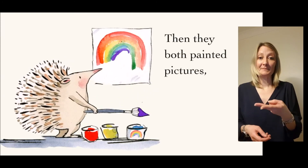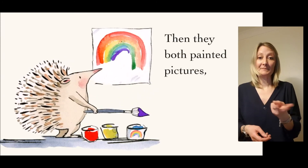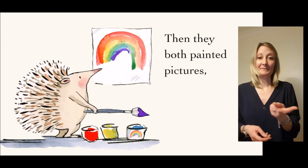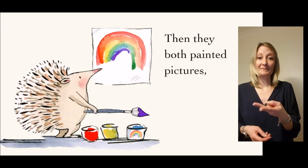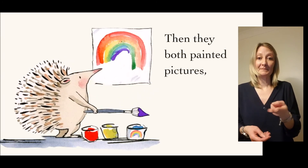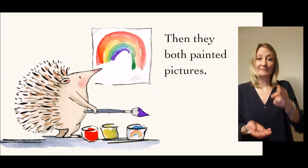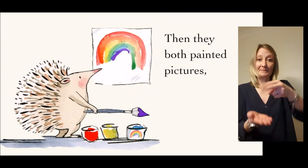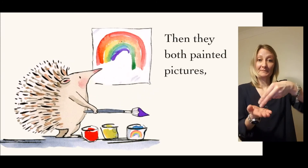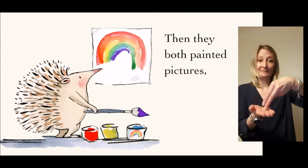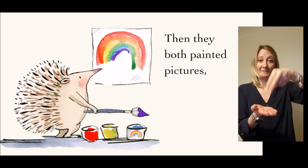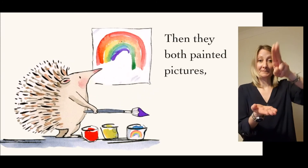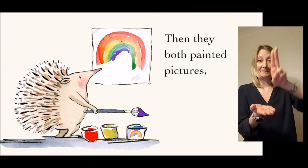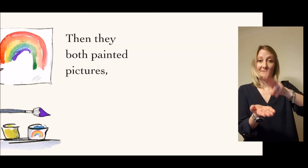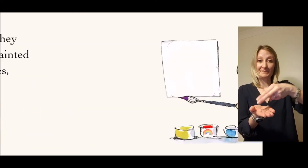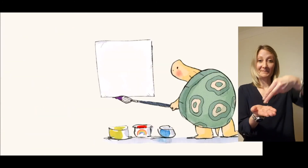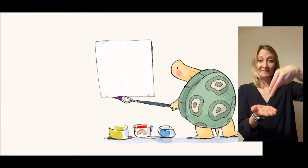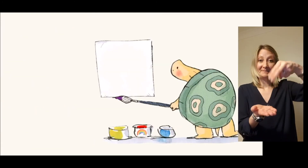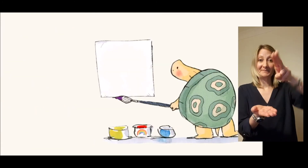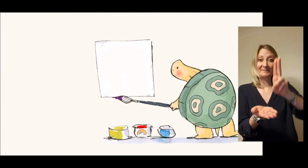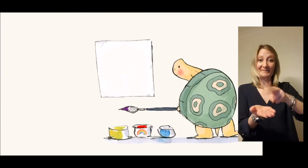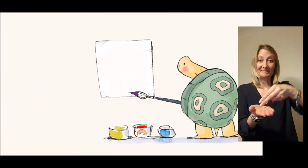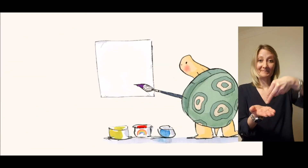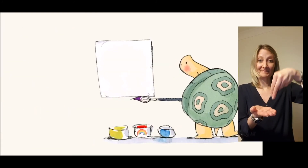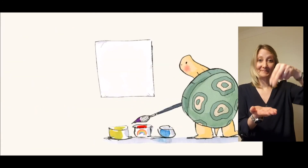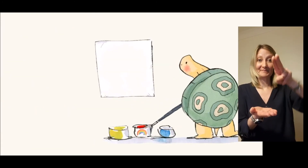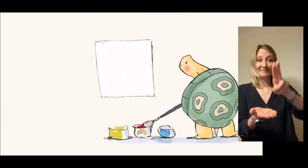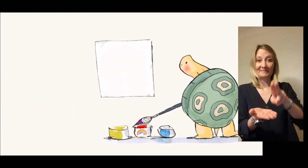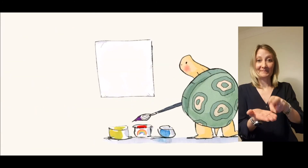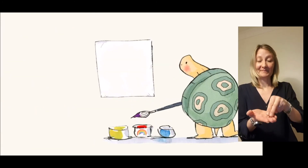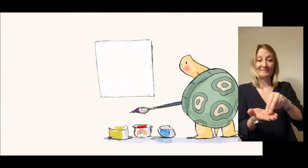They both painted pictures,